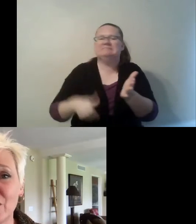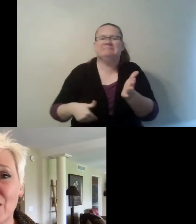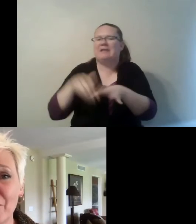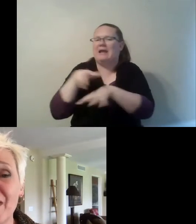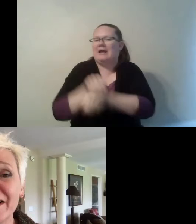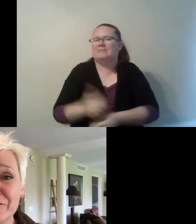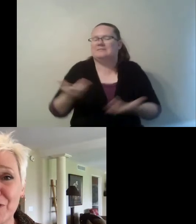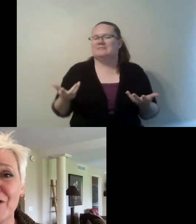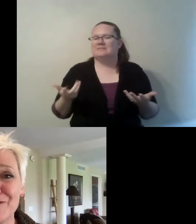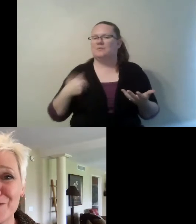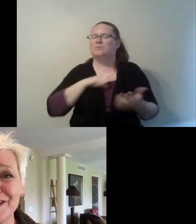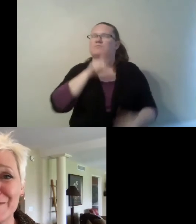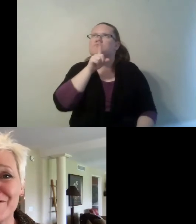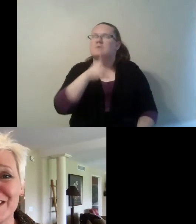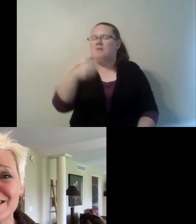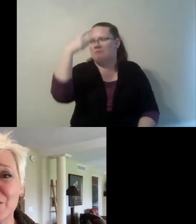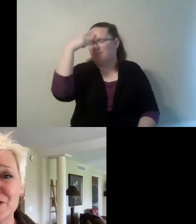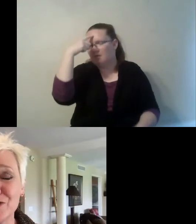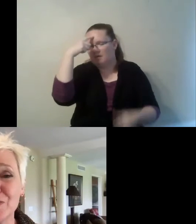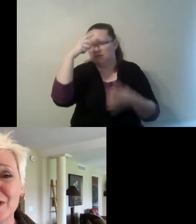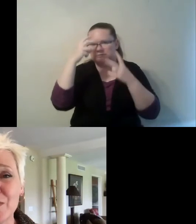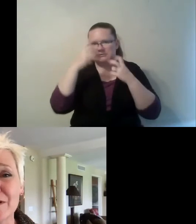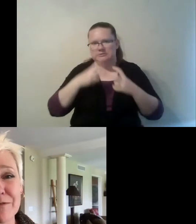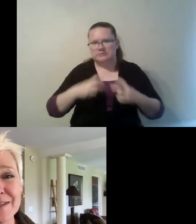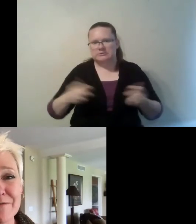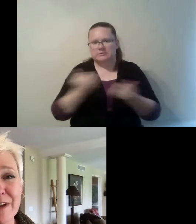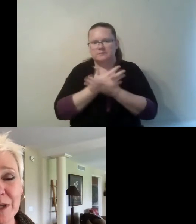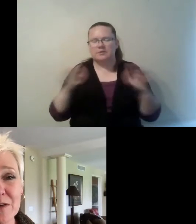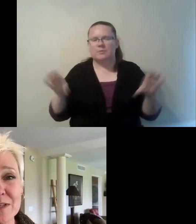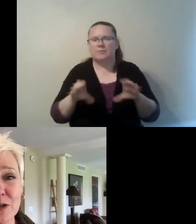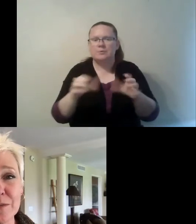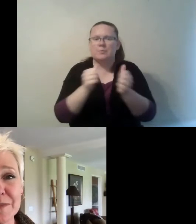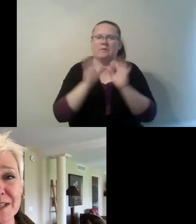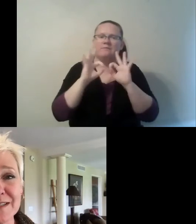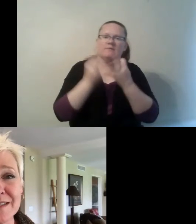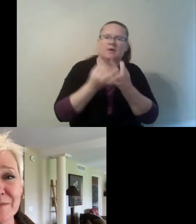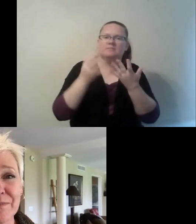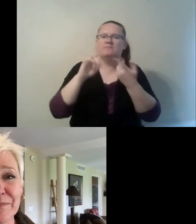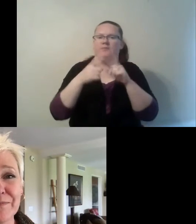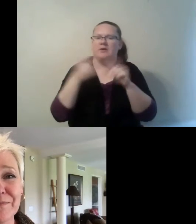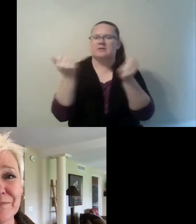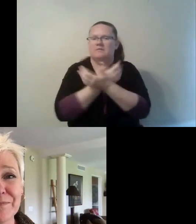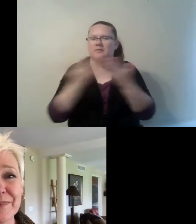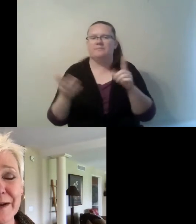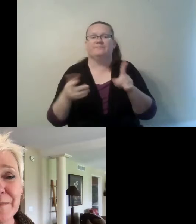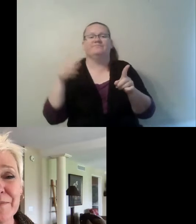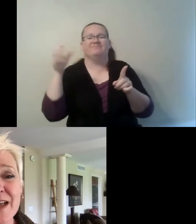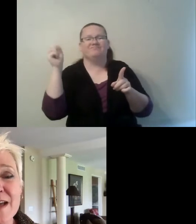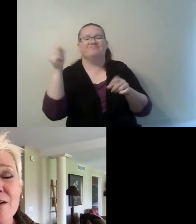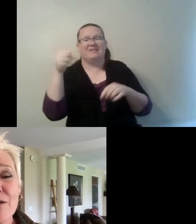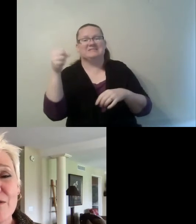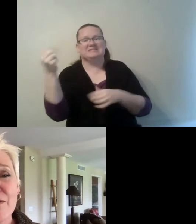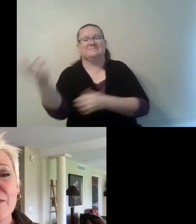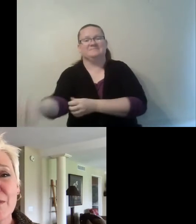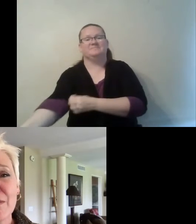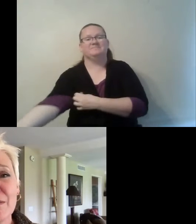be mindful of those types of things that we do with our friends and family under these circumstances. Yes. Yeah. You know, I've got